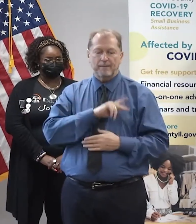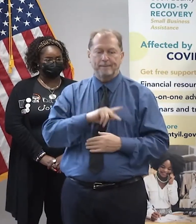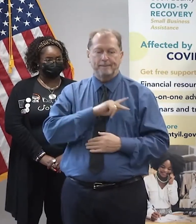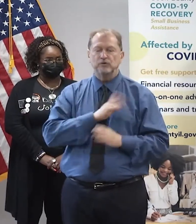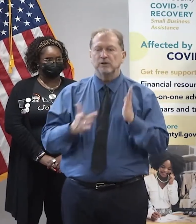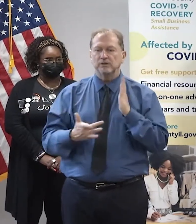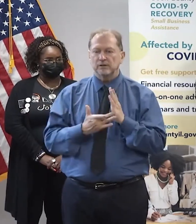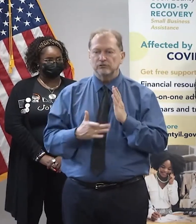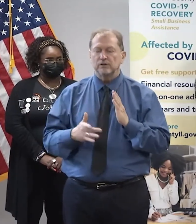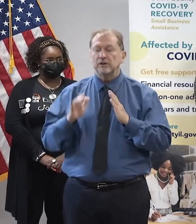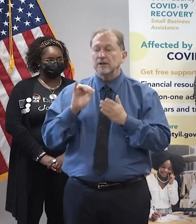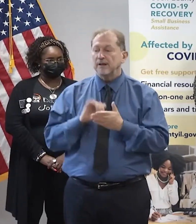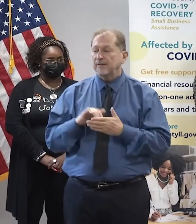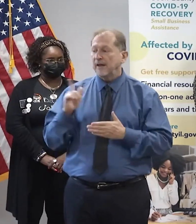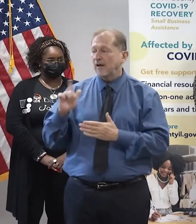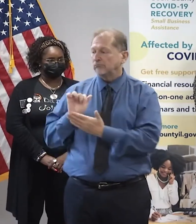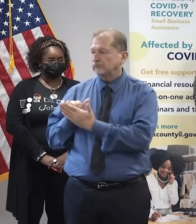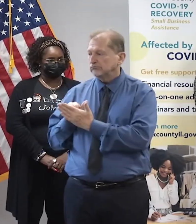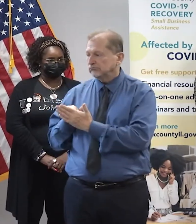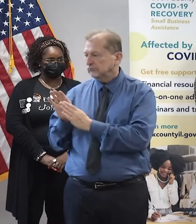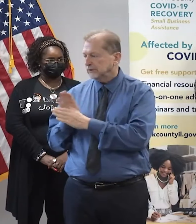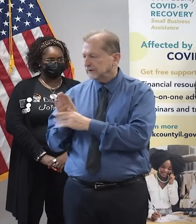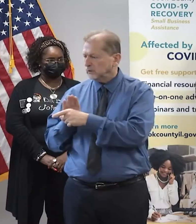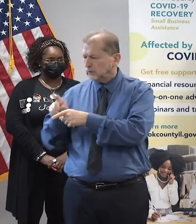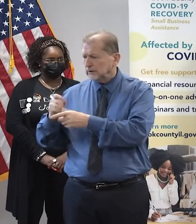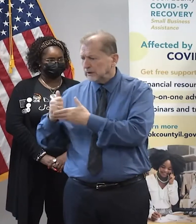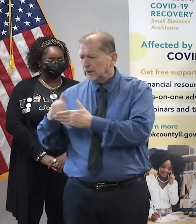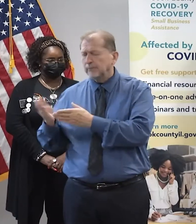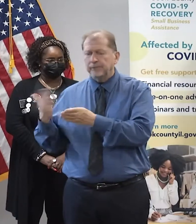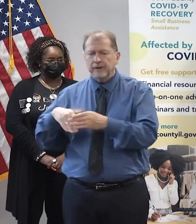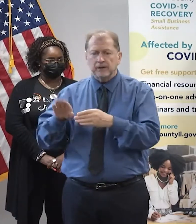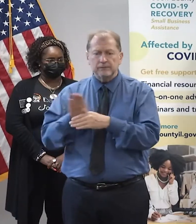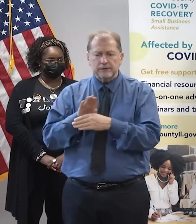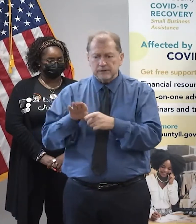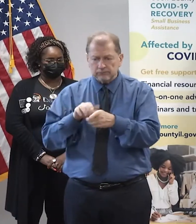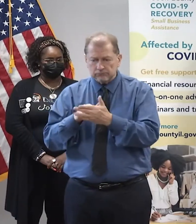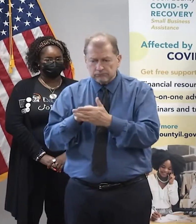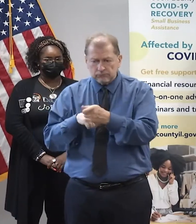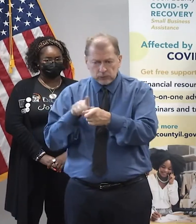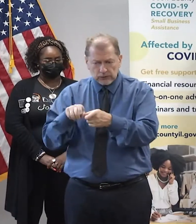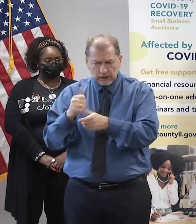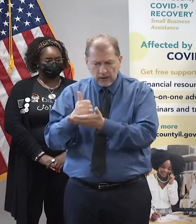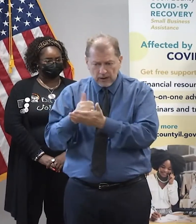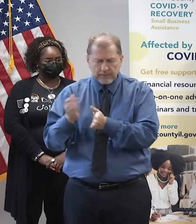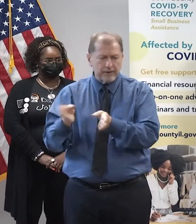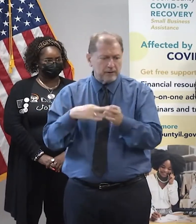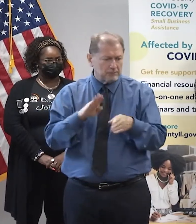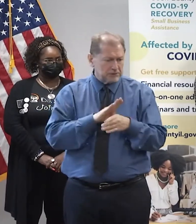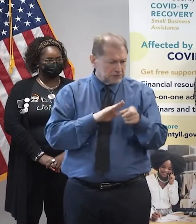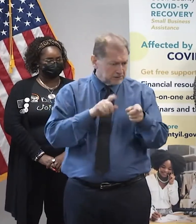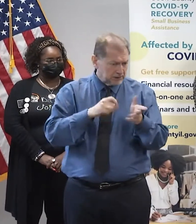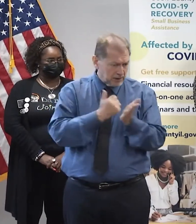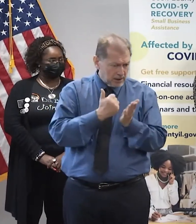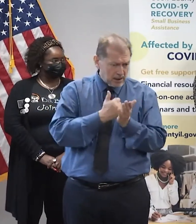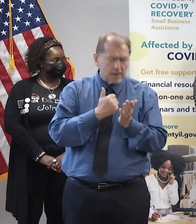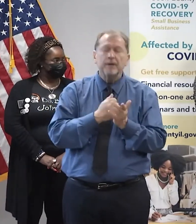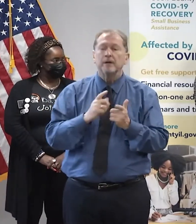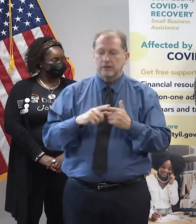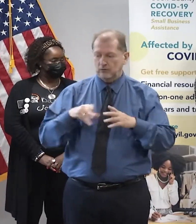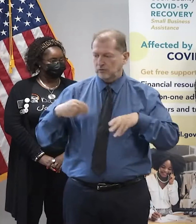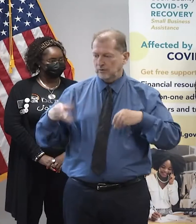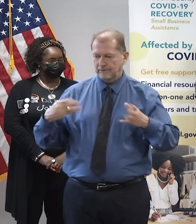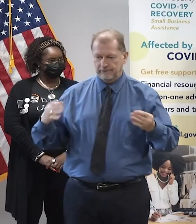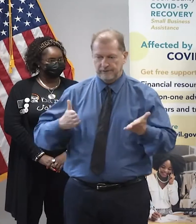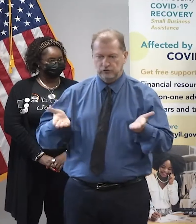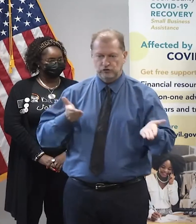They are knocking on doors to talk to the businesses, and they want to provide that stability that is very much needed during these